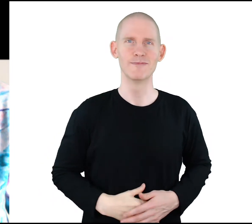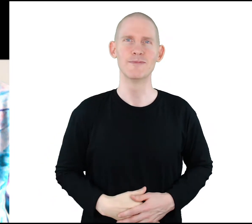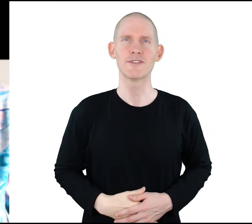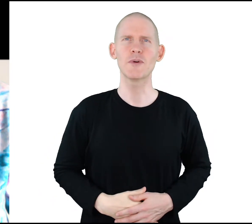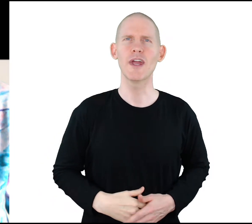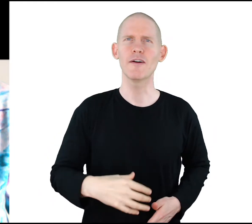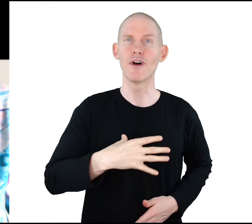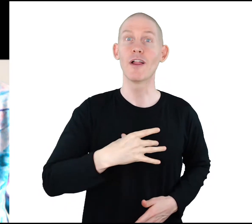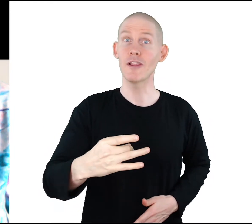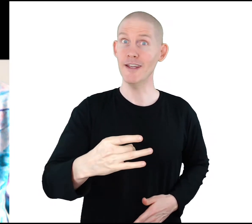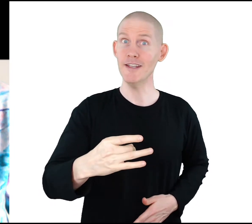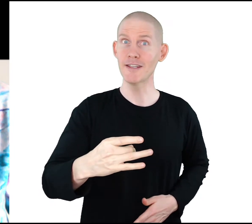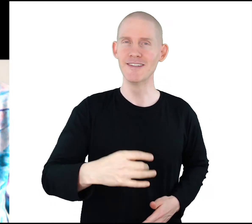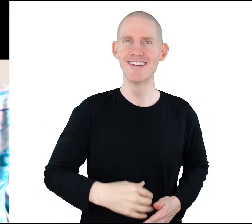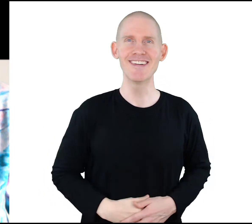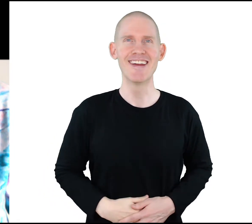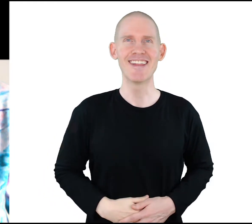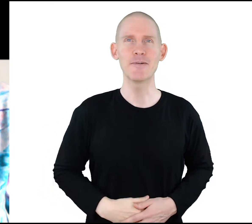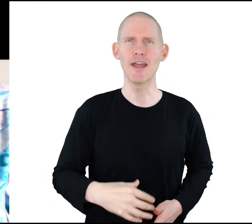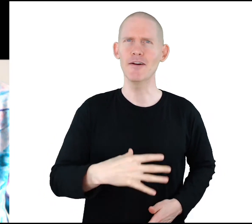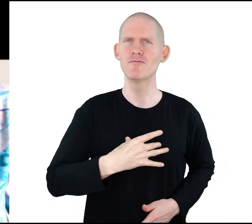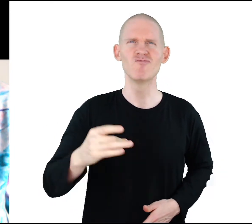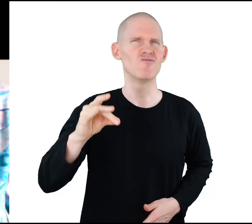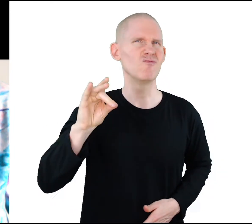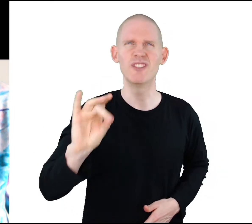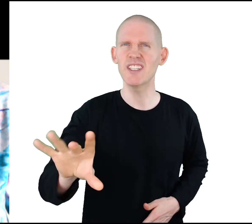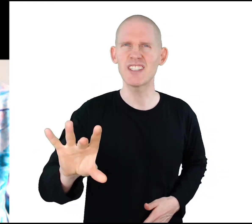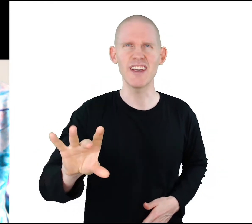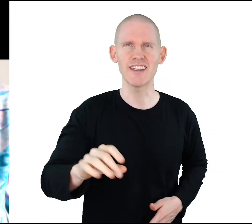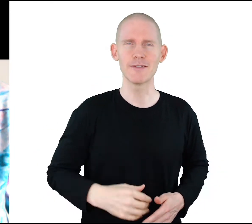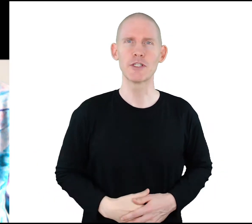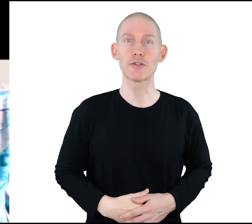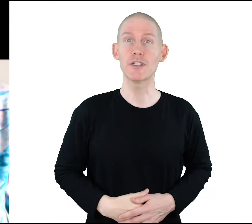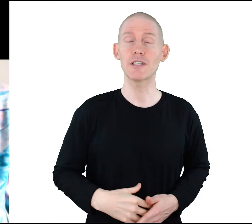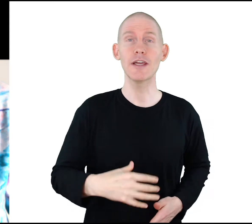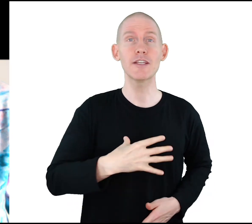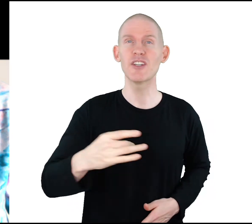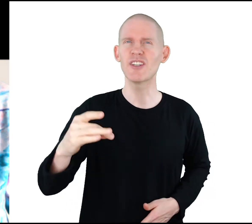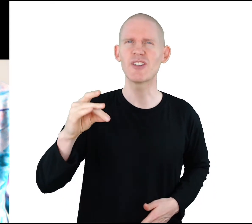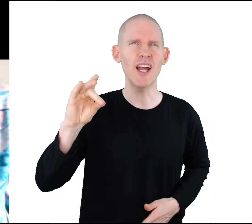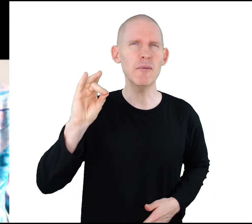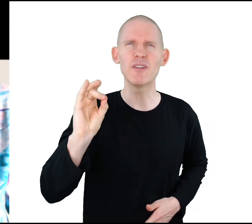So we have like, then we have dislike. So dislike, you're going to grab it, throw